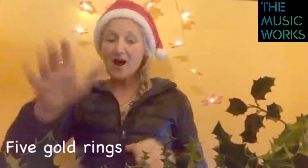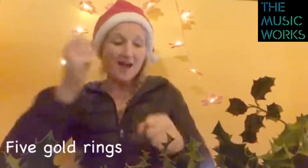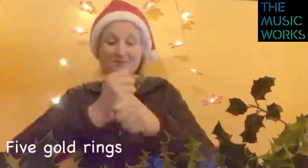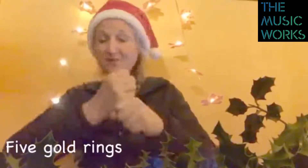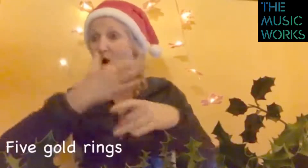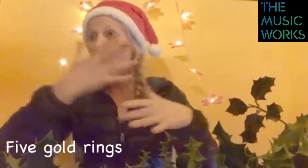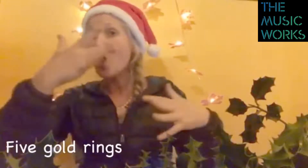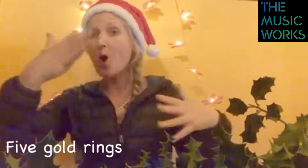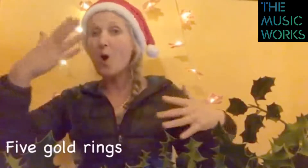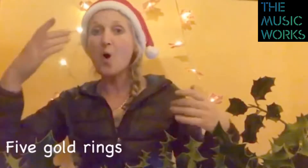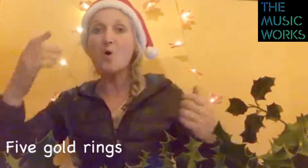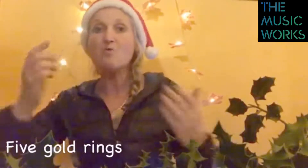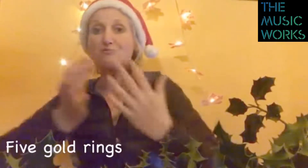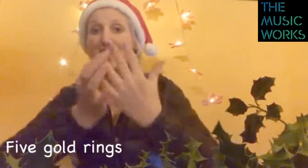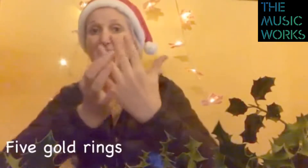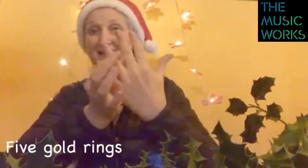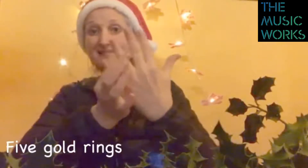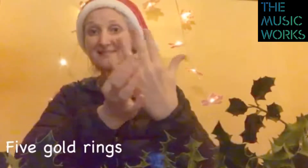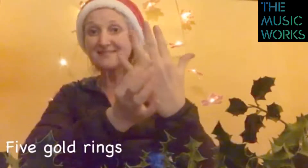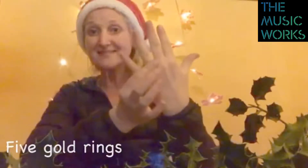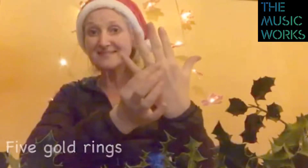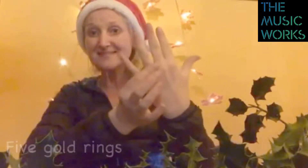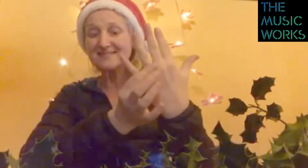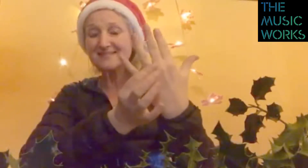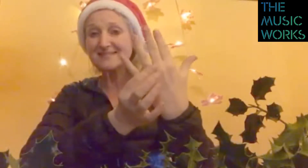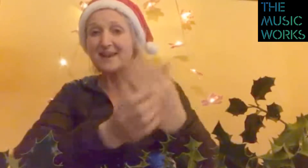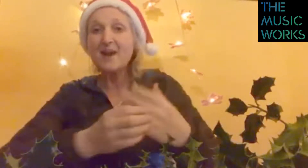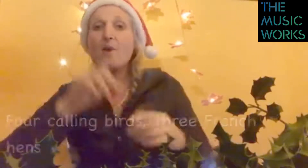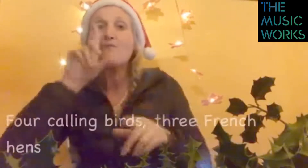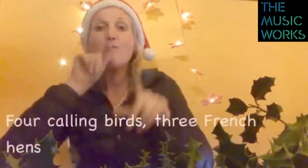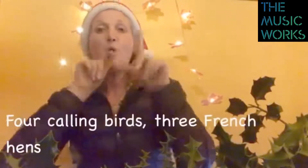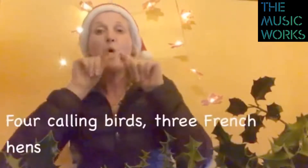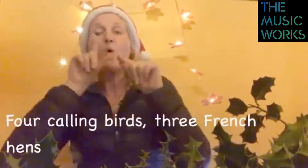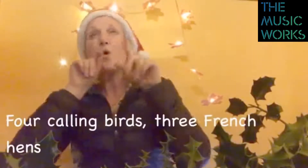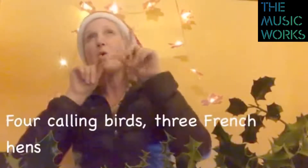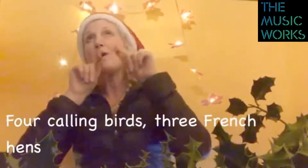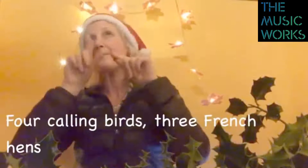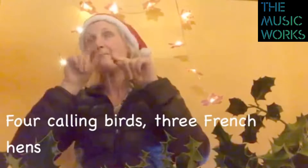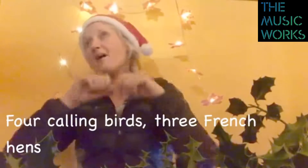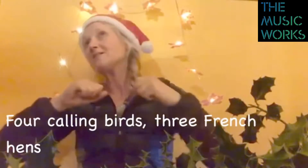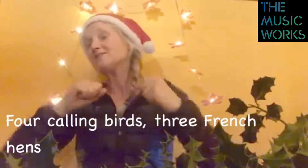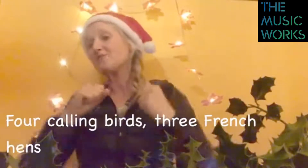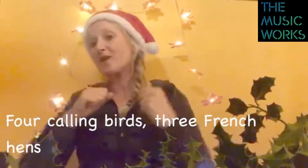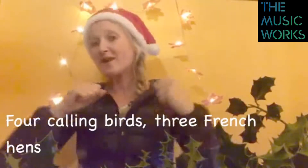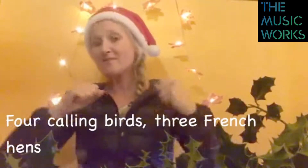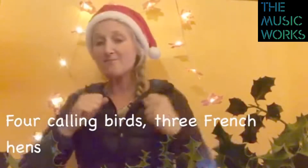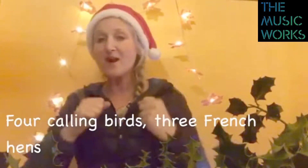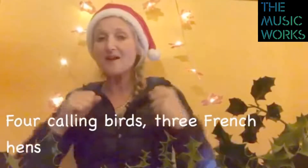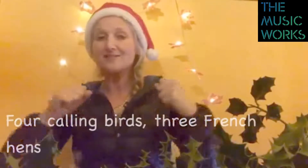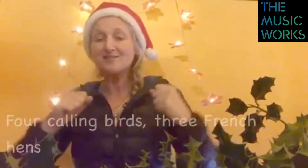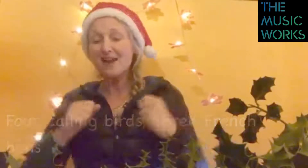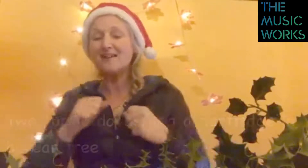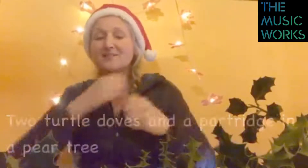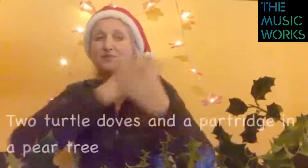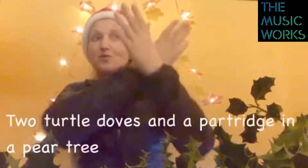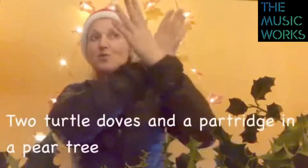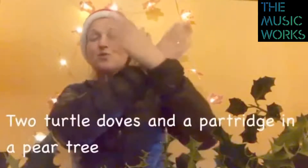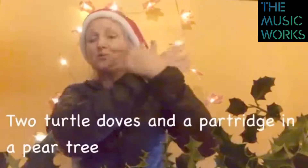5 gold rings, 4 calling birds, 3 French hens, 2